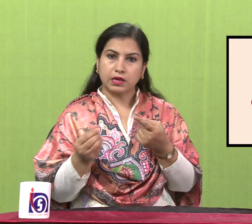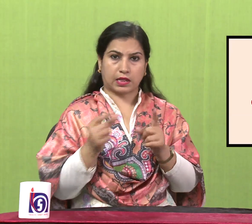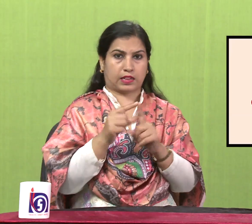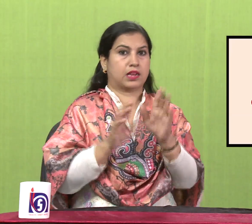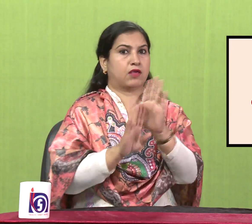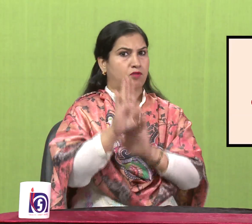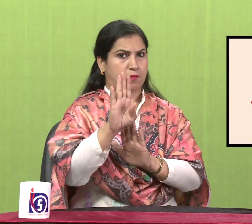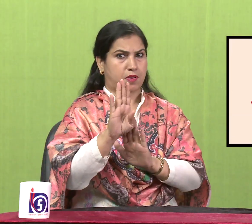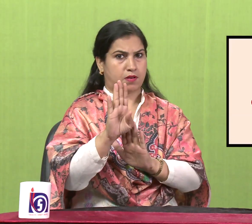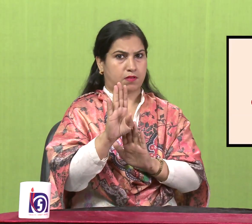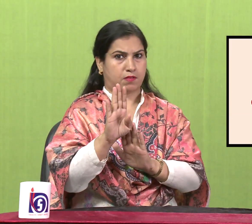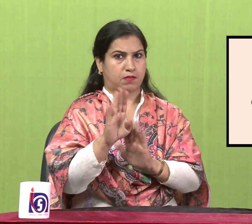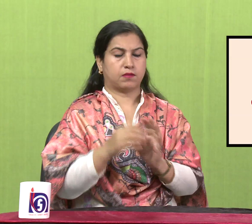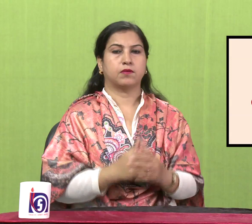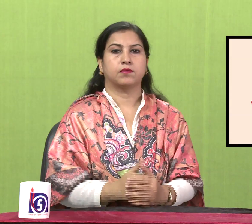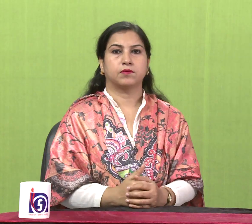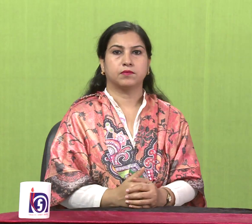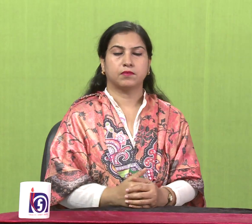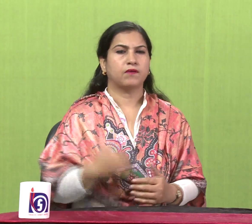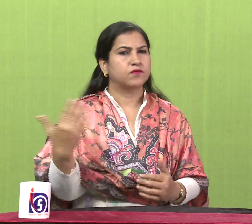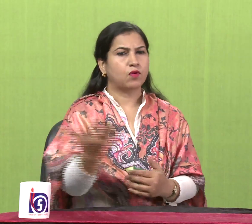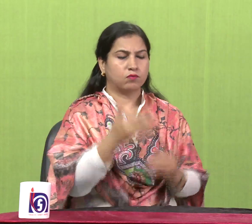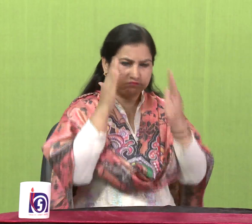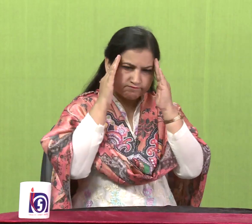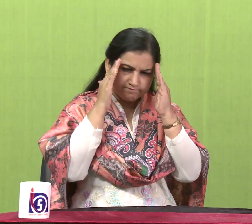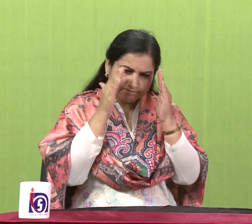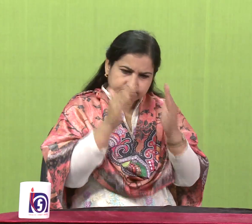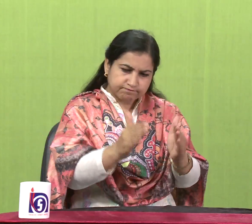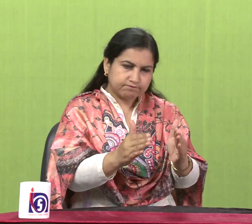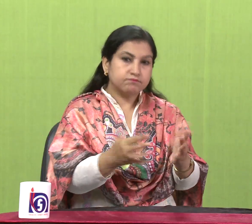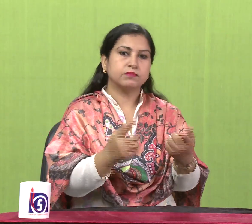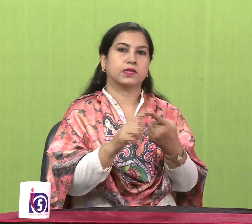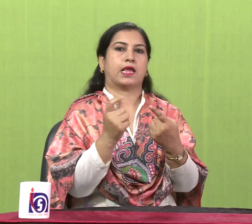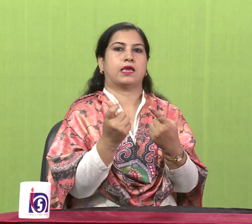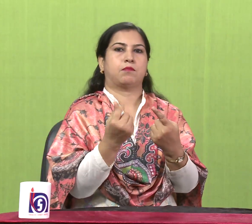we focus on income only.